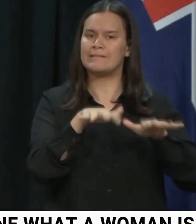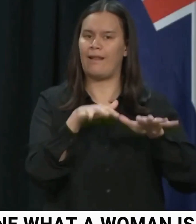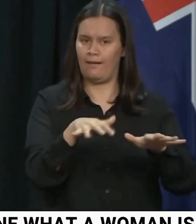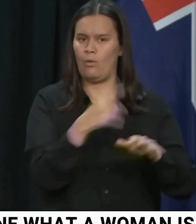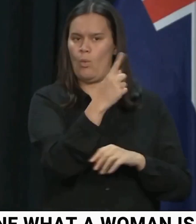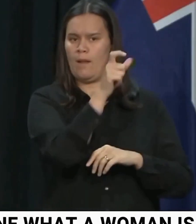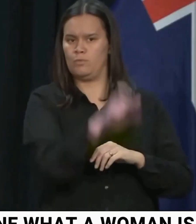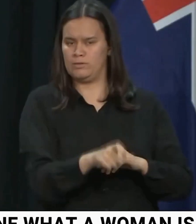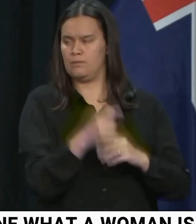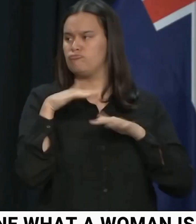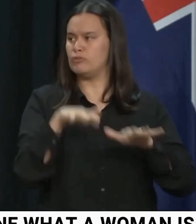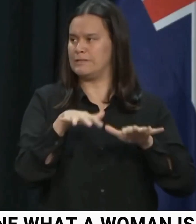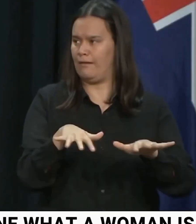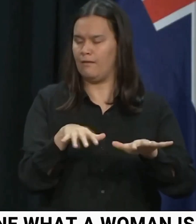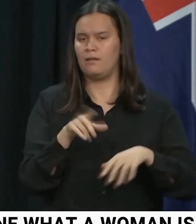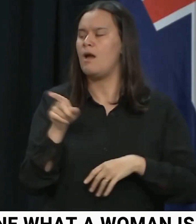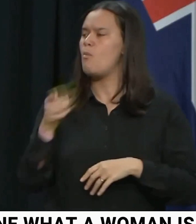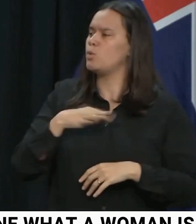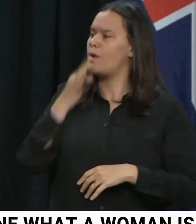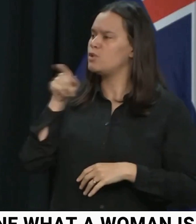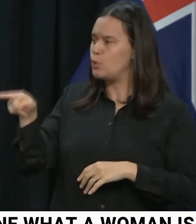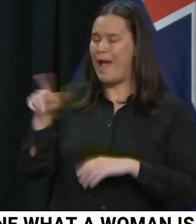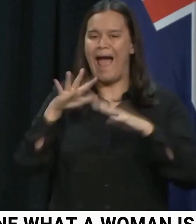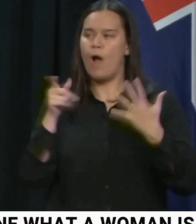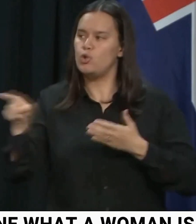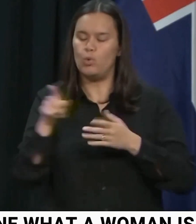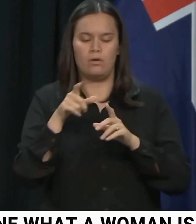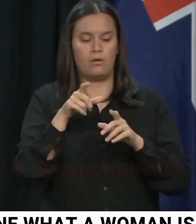this government define a woman?